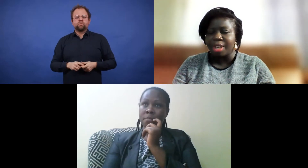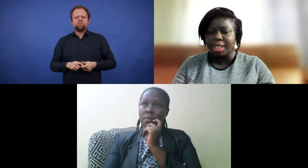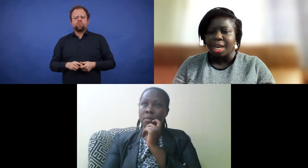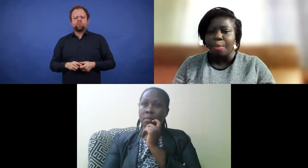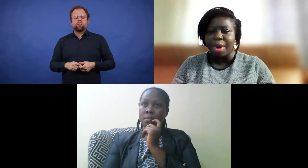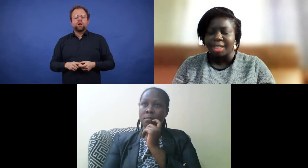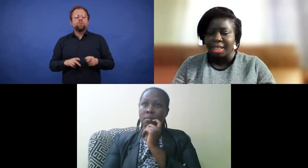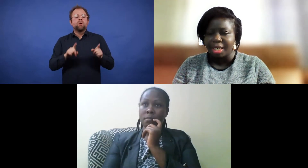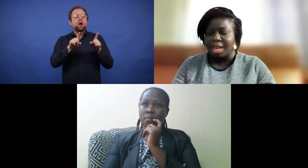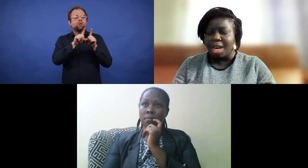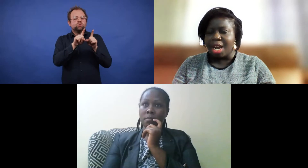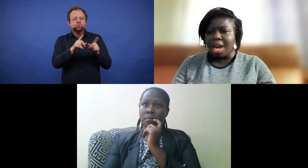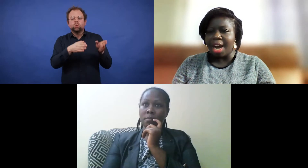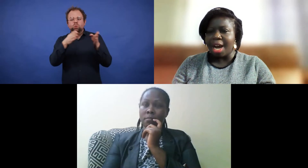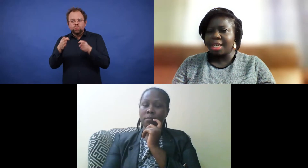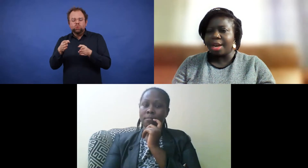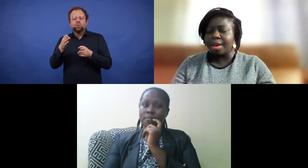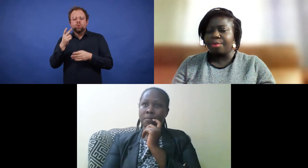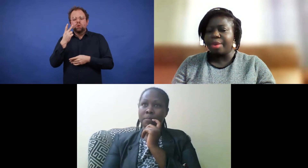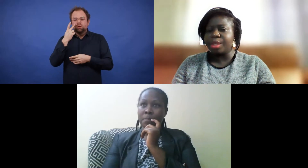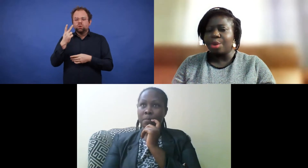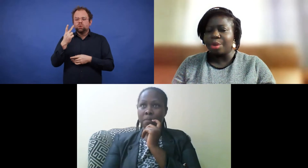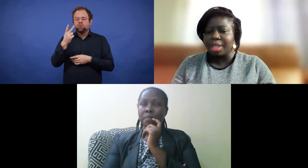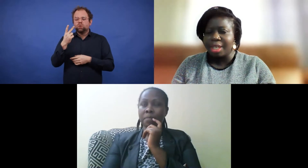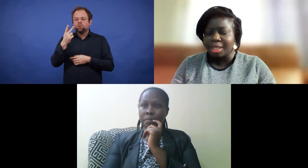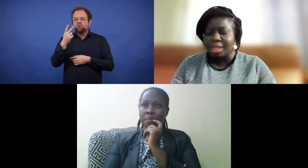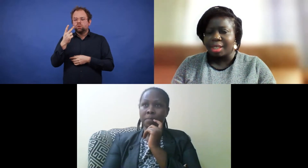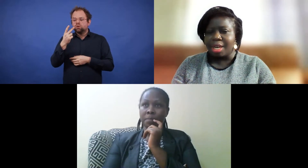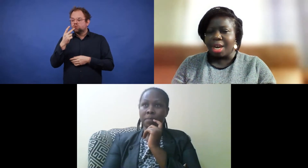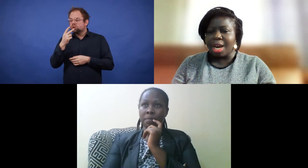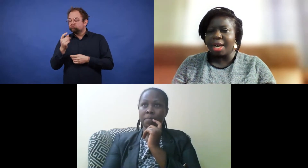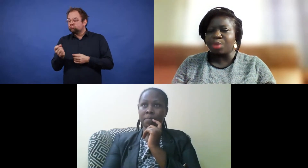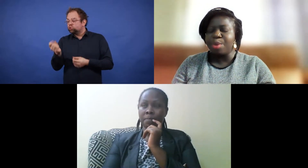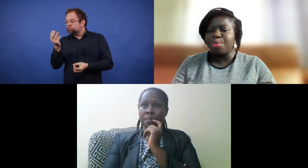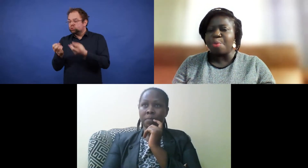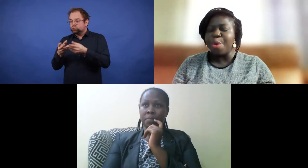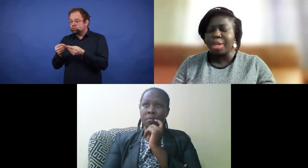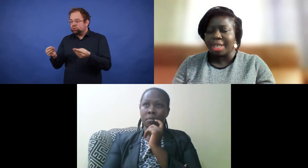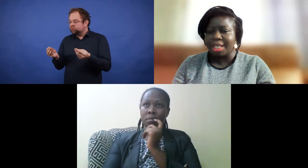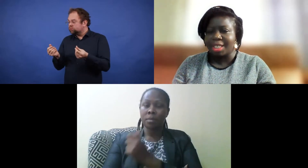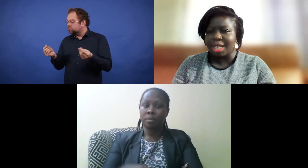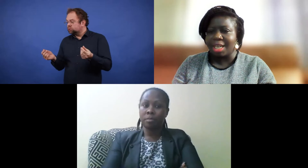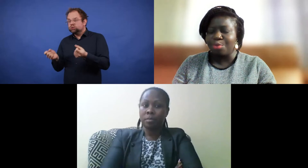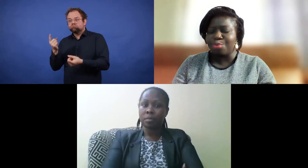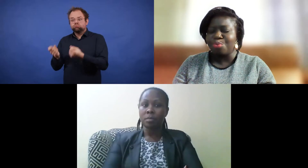the political party, has the resources, is being